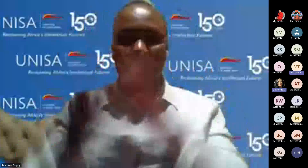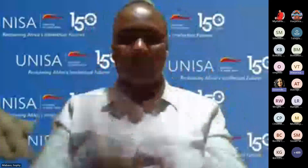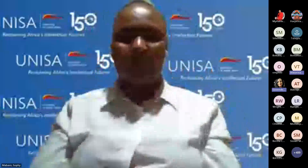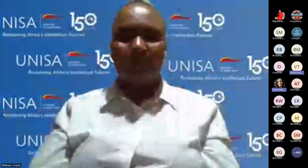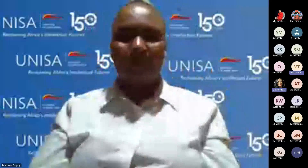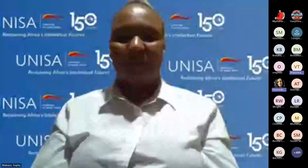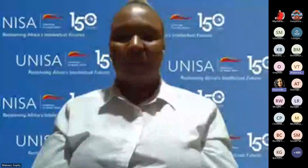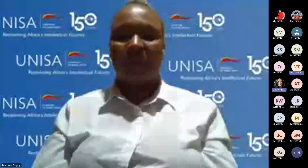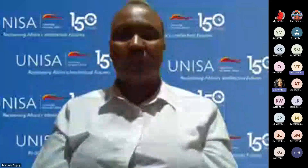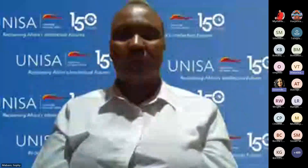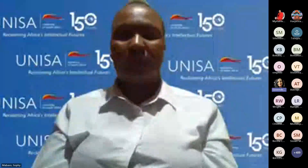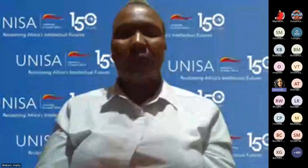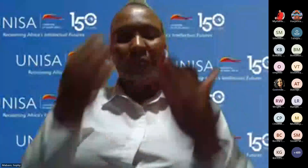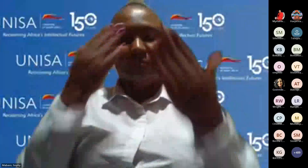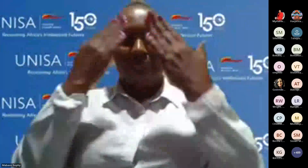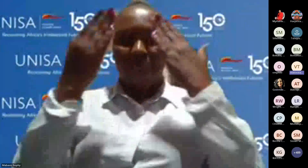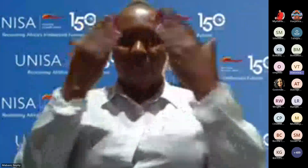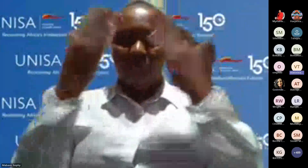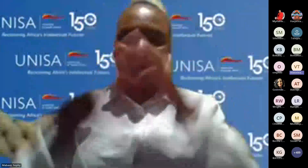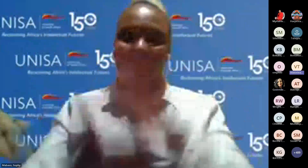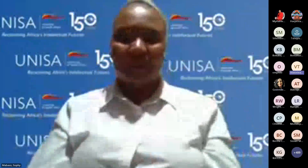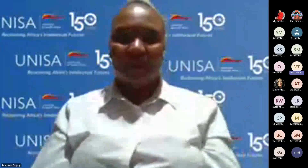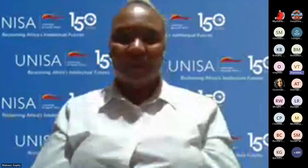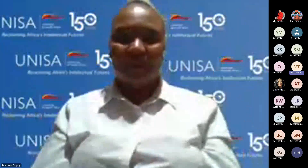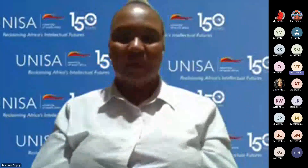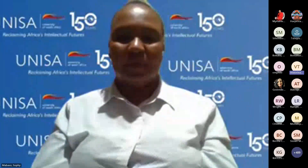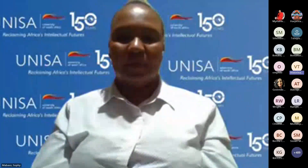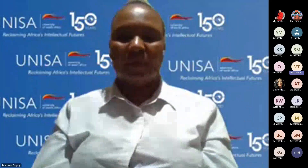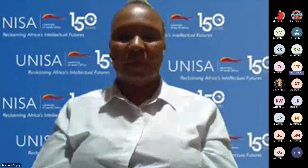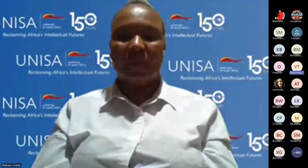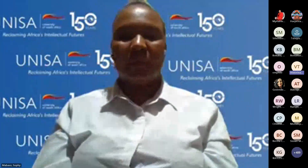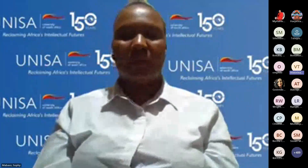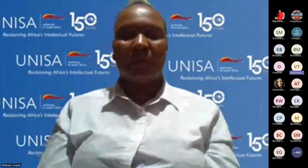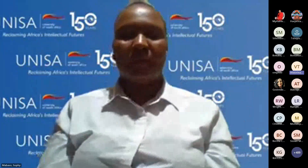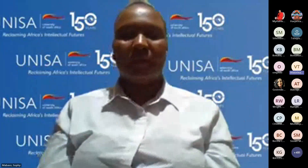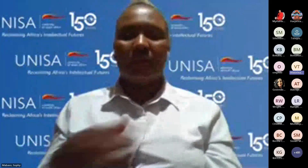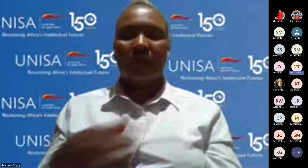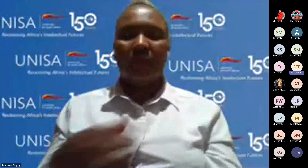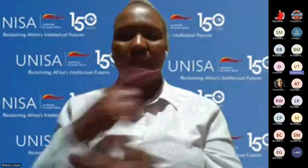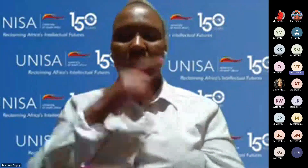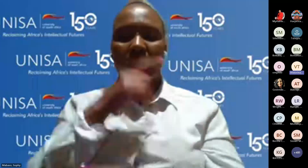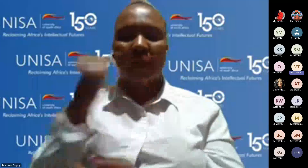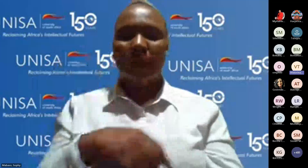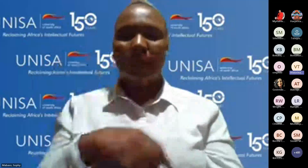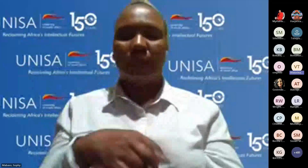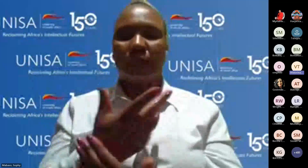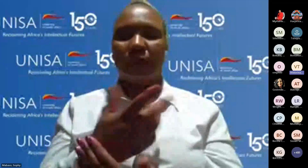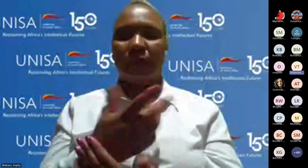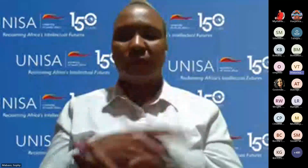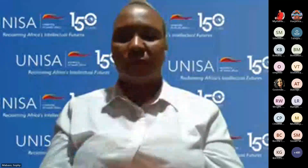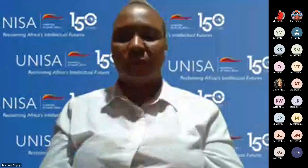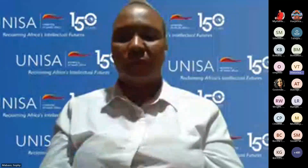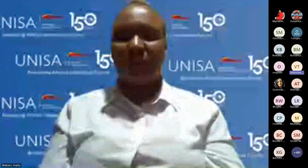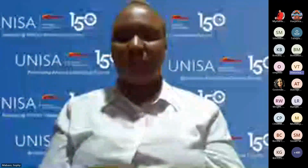Go ahead. Doctor, good evening. Yes. My name is Vistorina and I'm connecting from